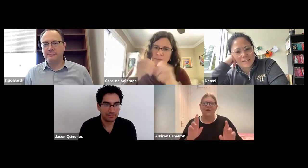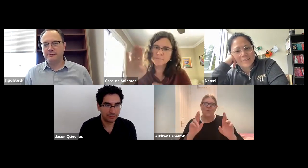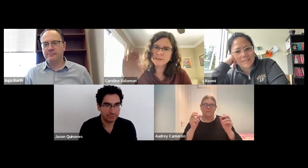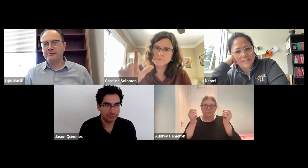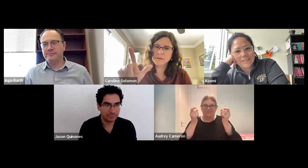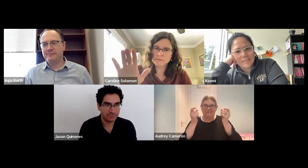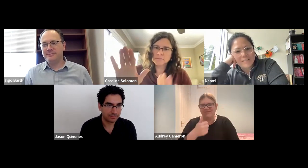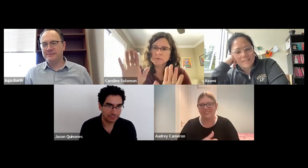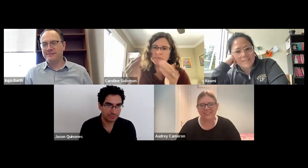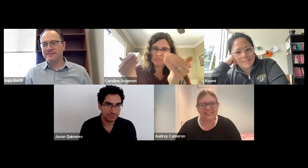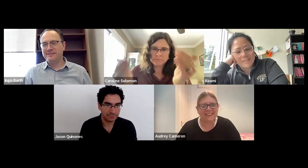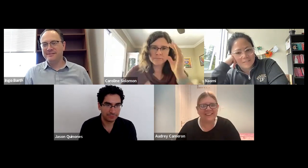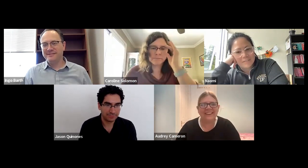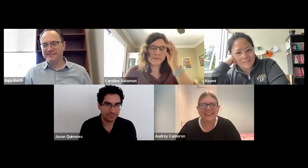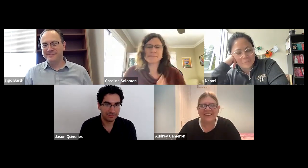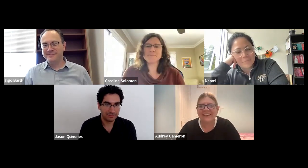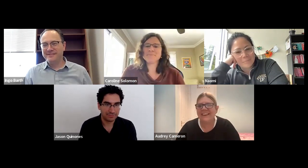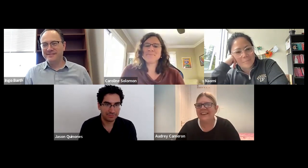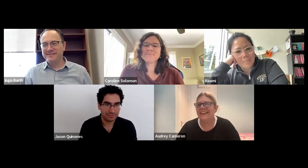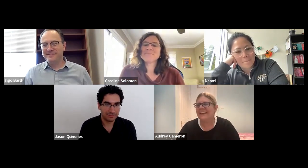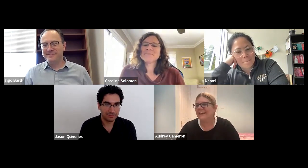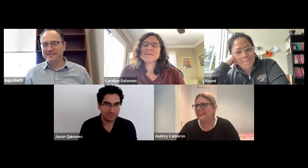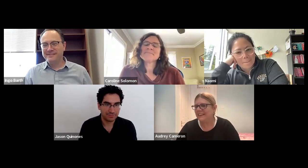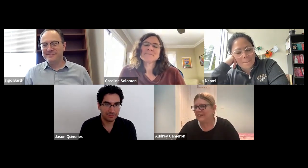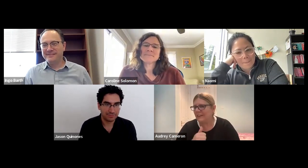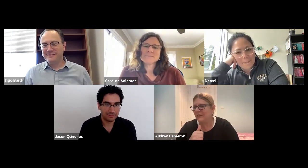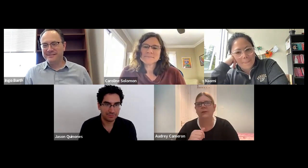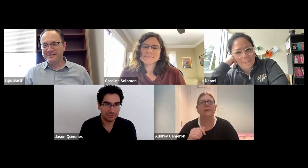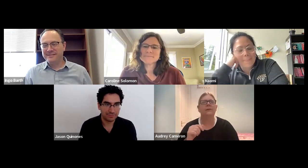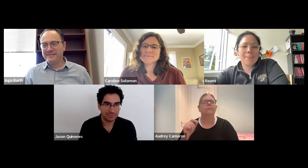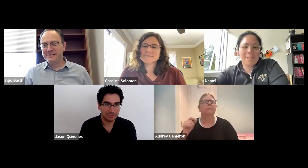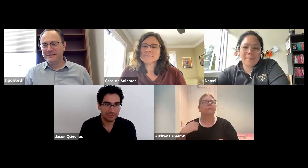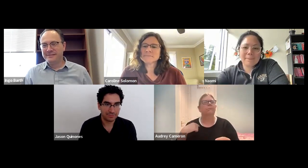So don't do ASL? You can use BSL, that's fine.